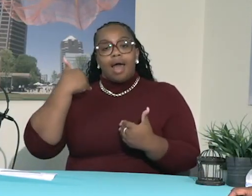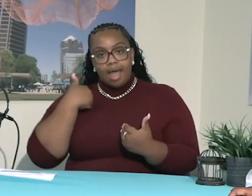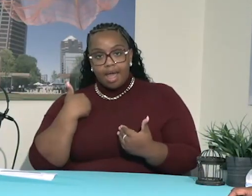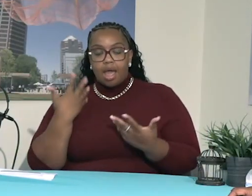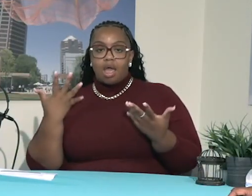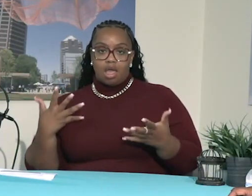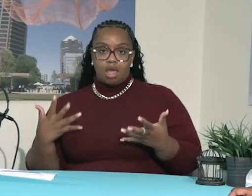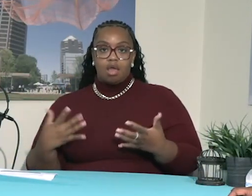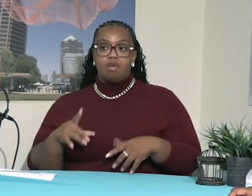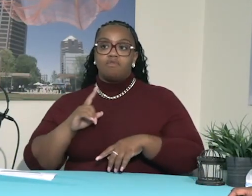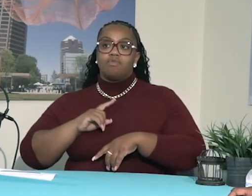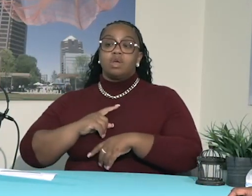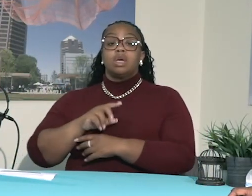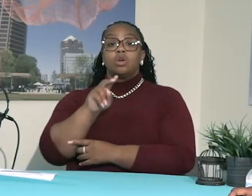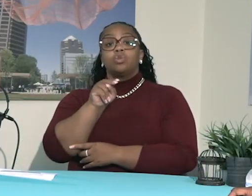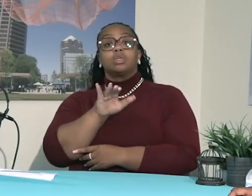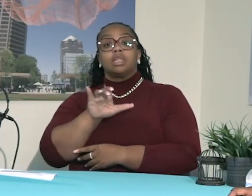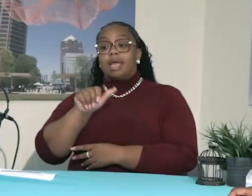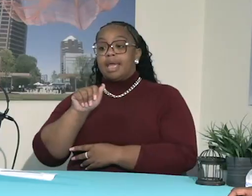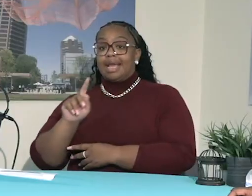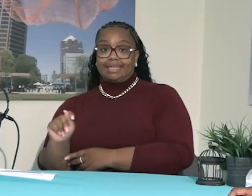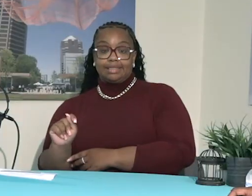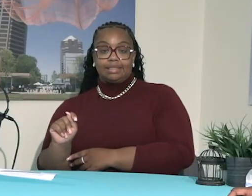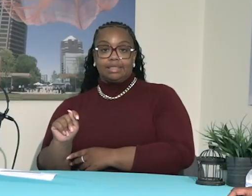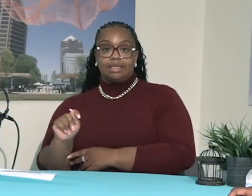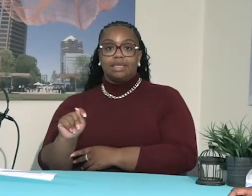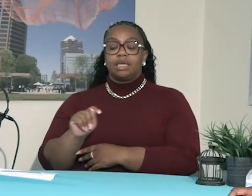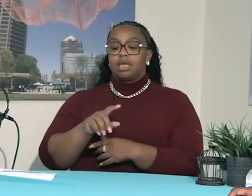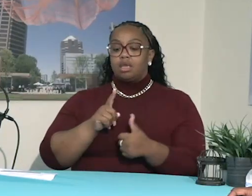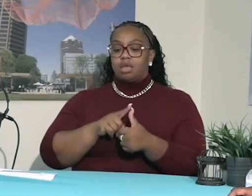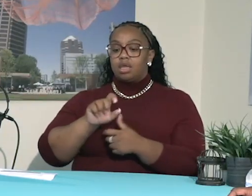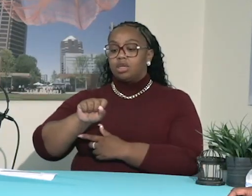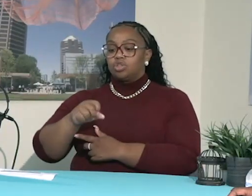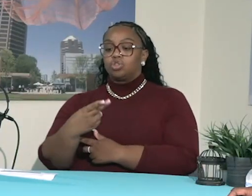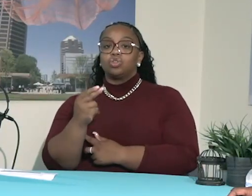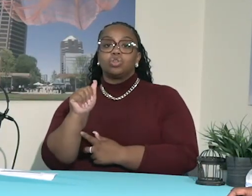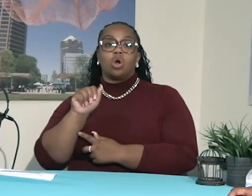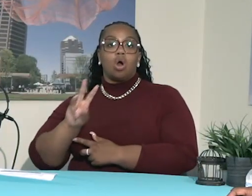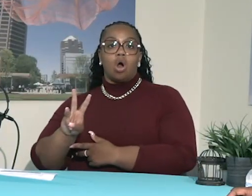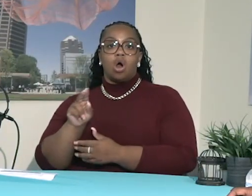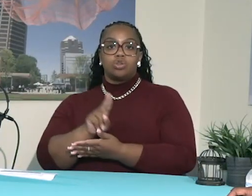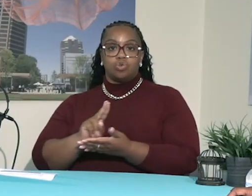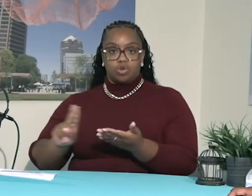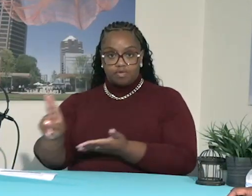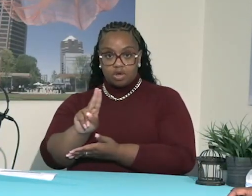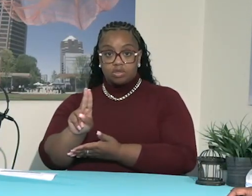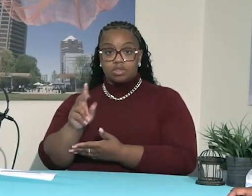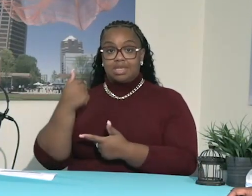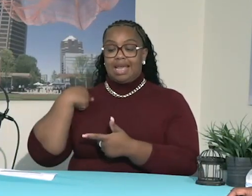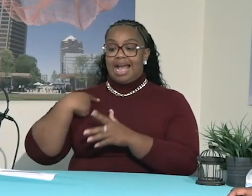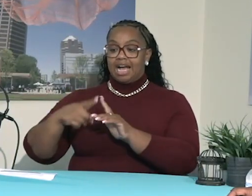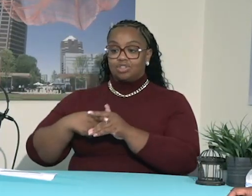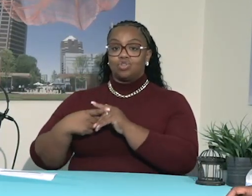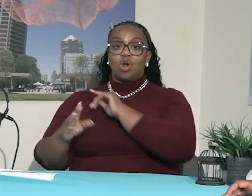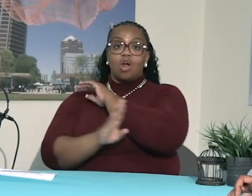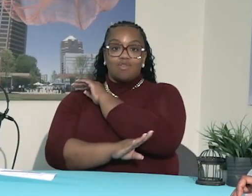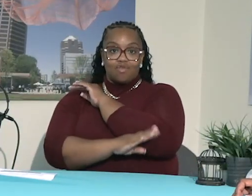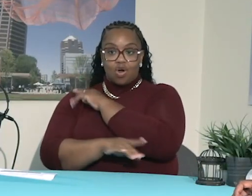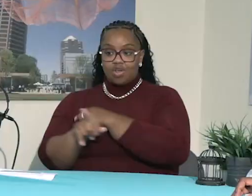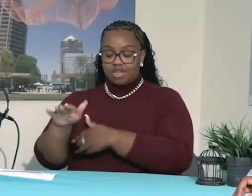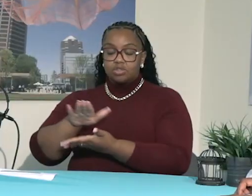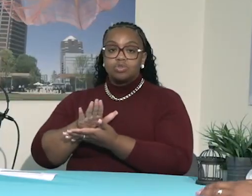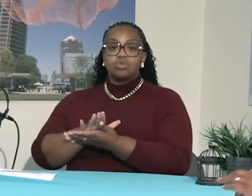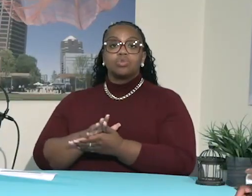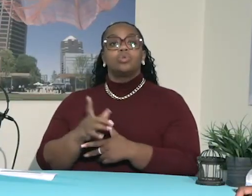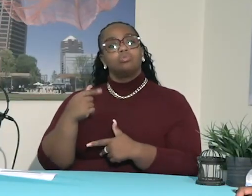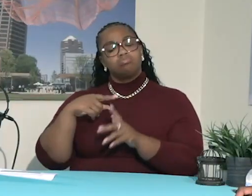a couple of upcoming meetings with Shaw University where I'll be starting in the fall at the School of Divinity. Okay. And so we've started conversations, and I'm